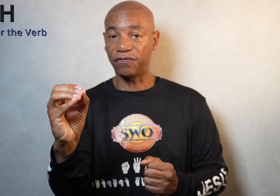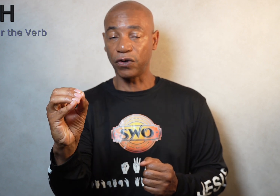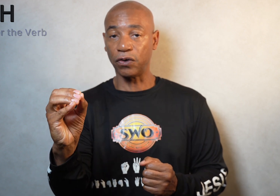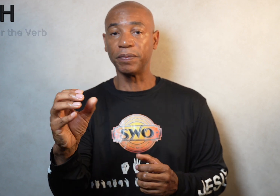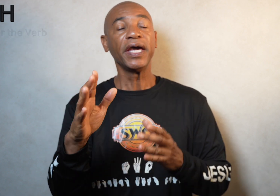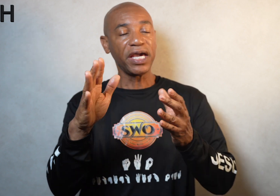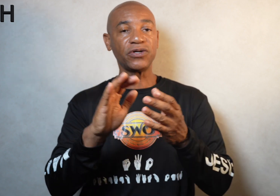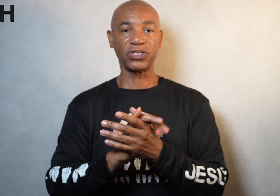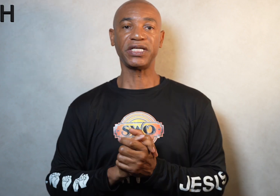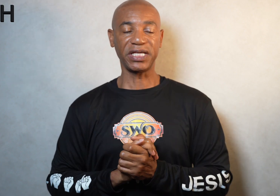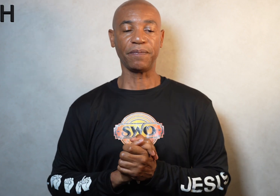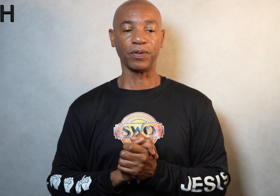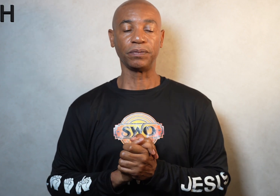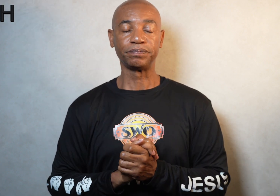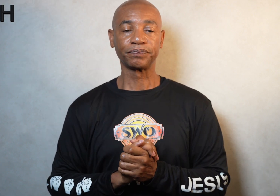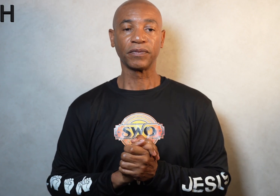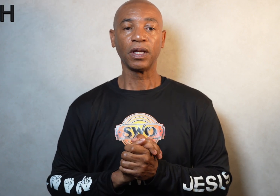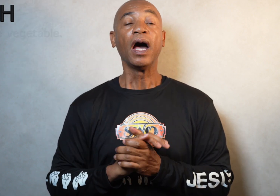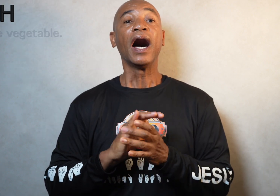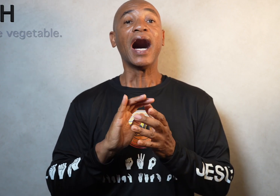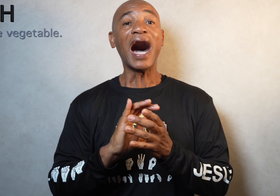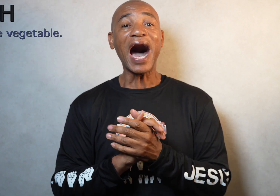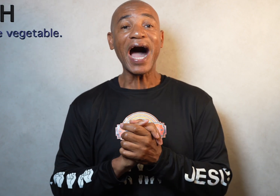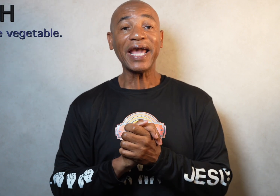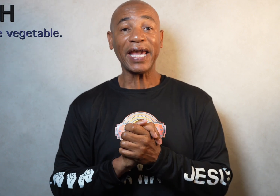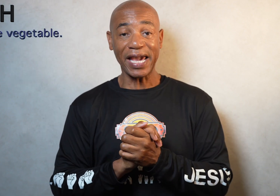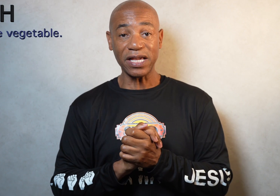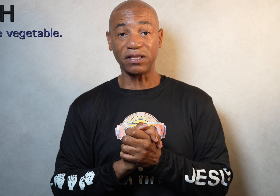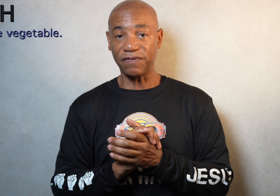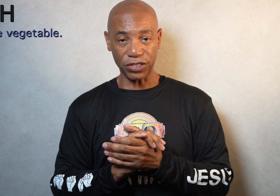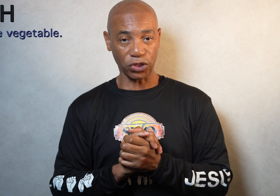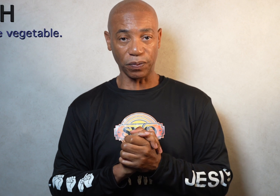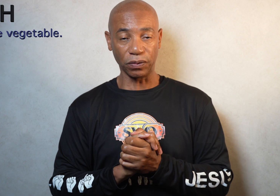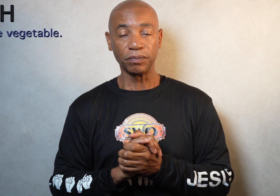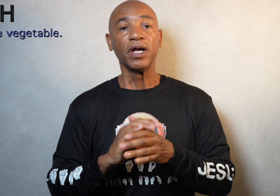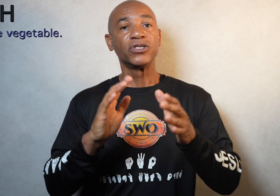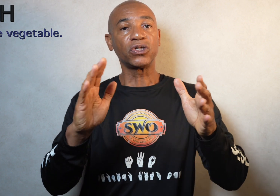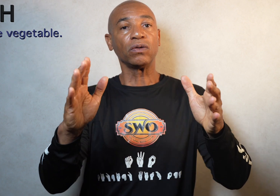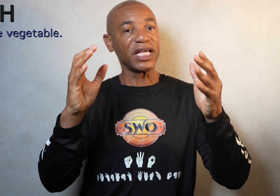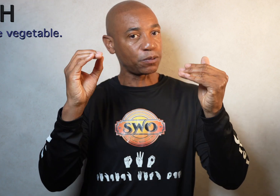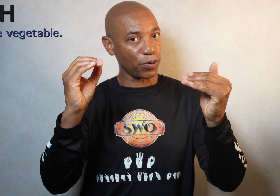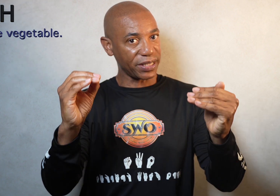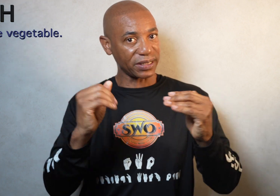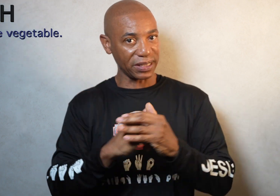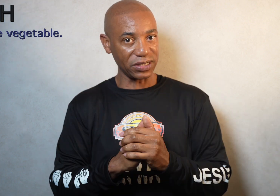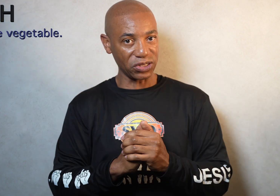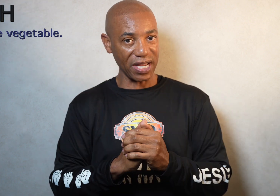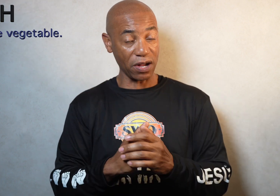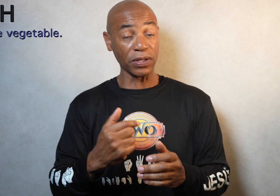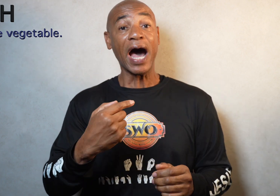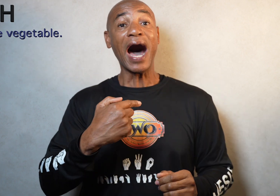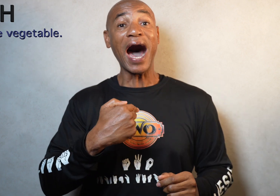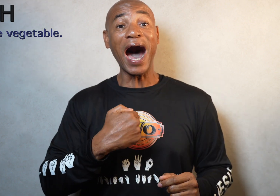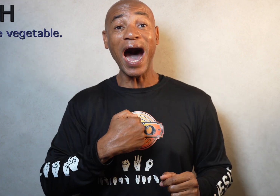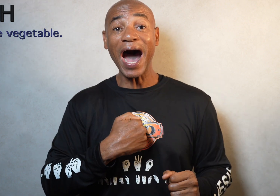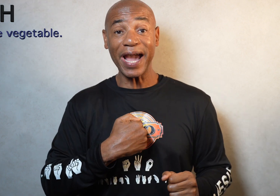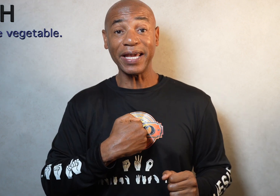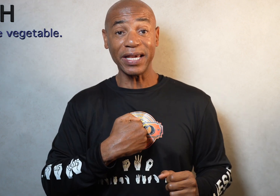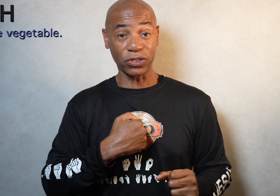verb. Here's an example. I ate the vegetable. So let's break this sentence down. I is going